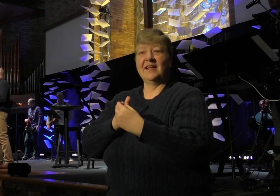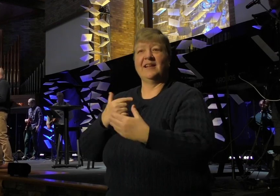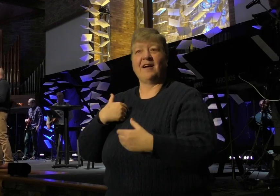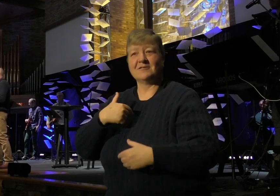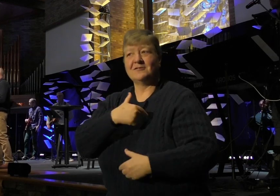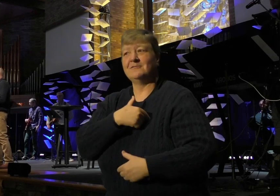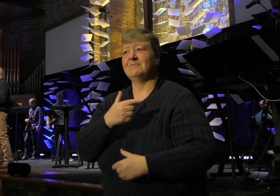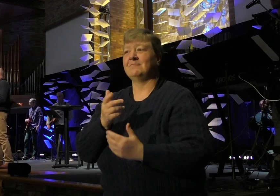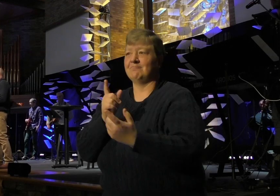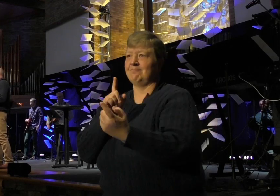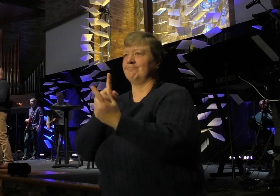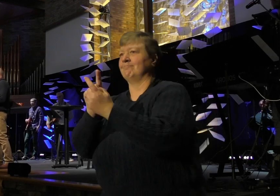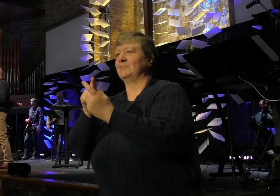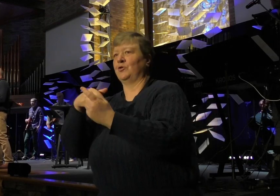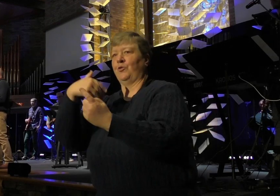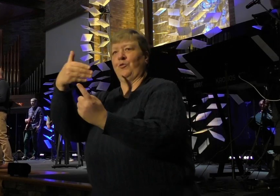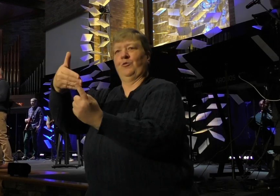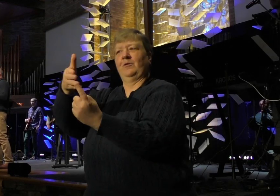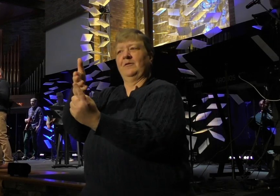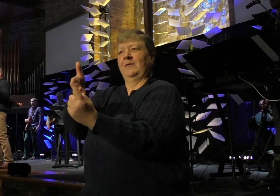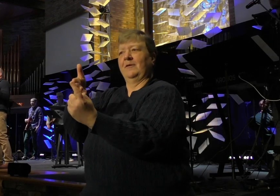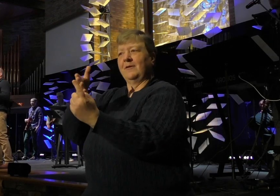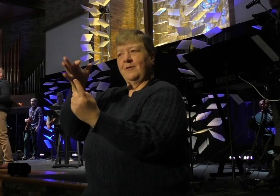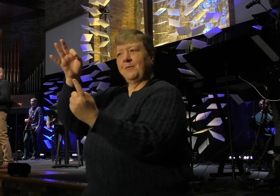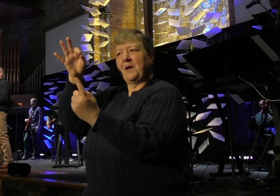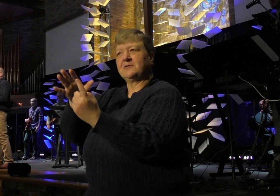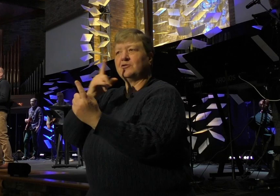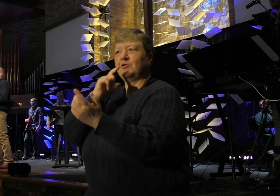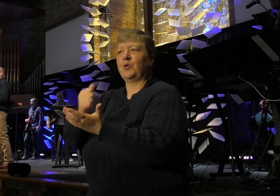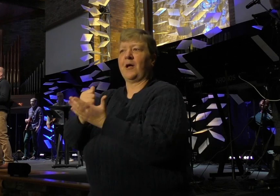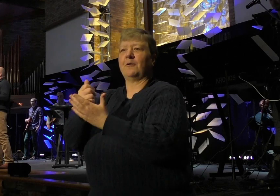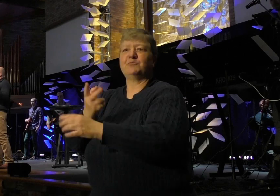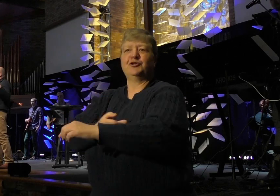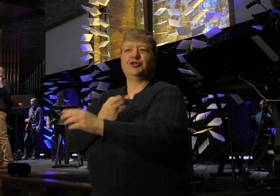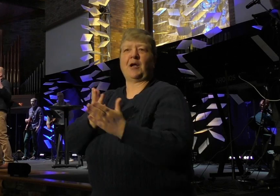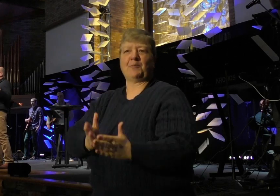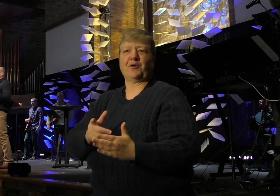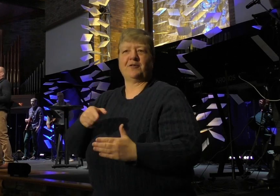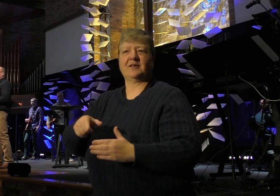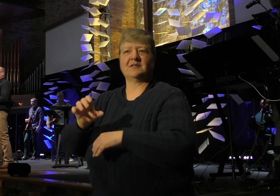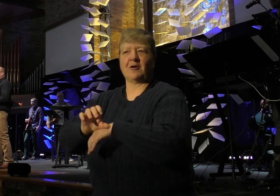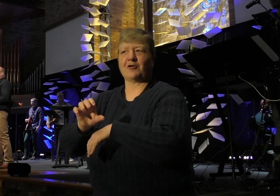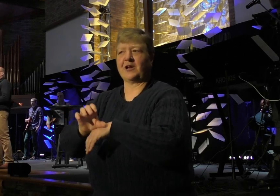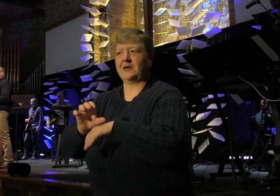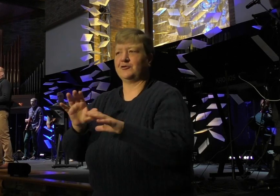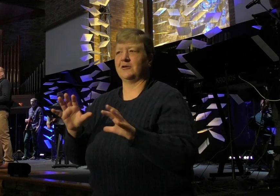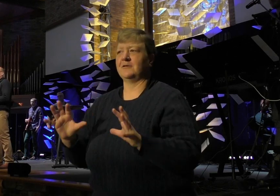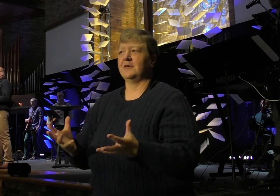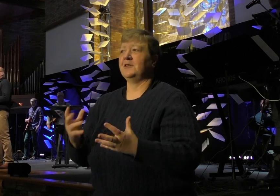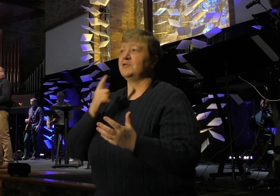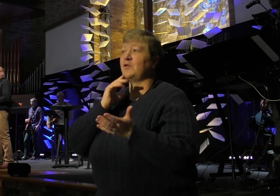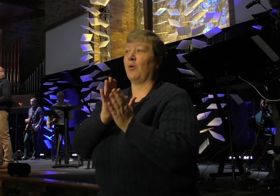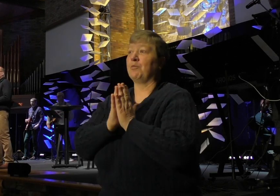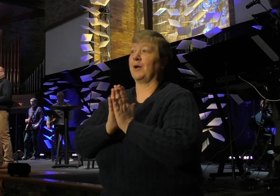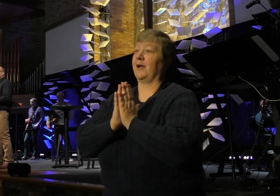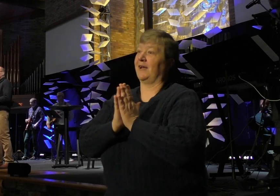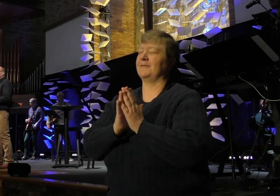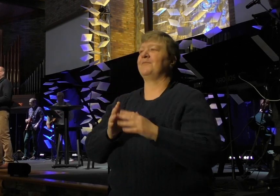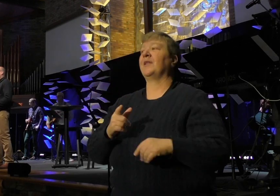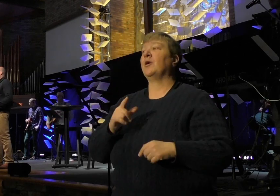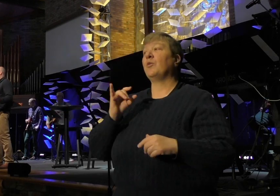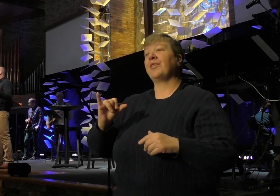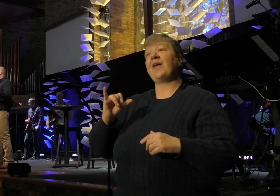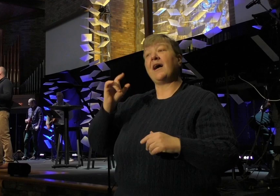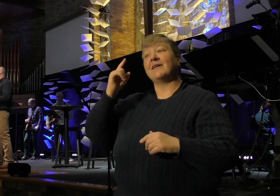right person to help us in ministry and to shepherd this congregation. So continue to pray that process up. So with those thoughts in